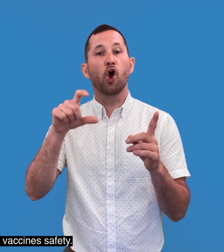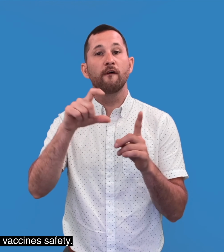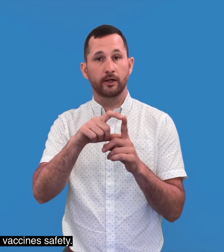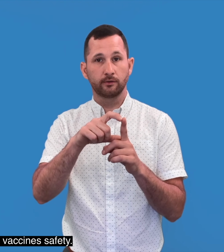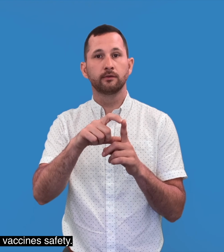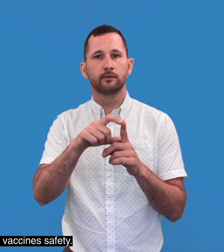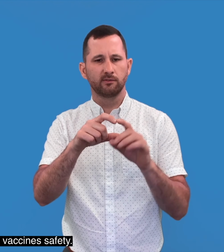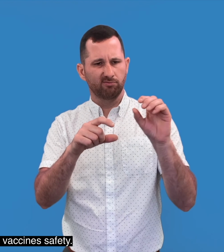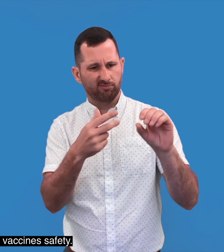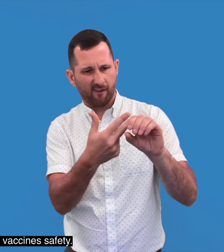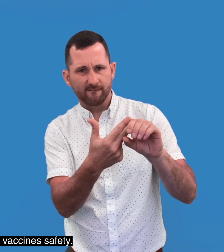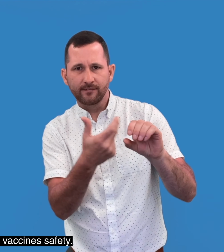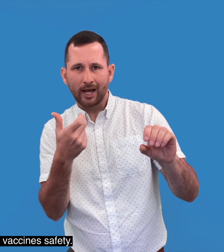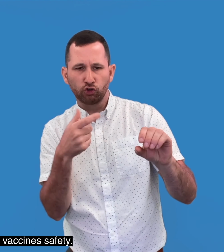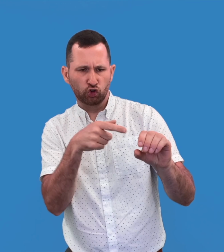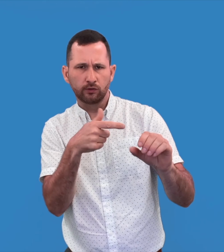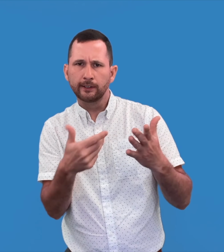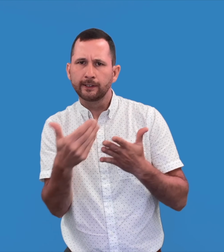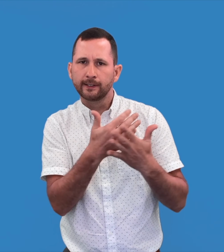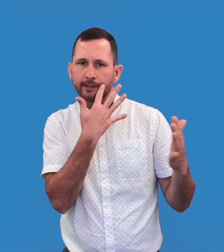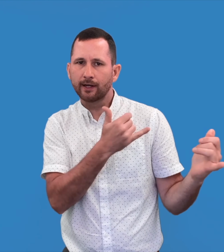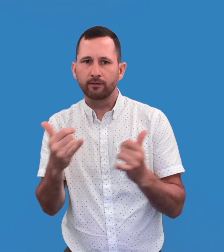COVID vaccines safety.